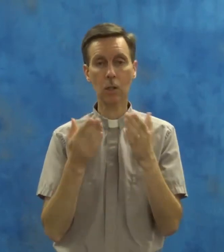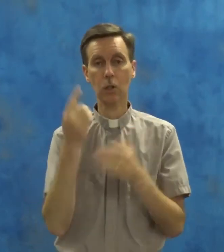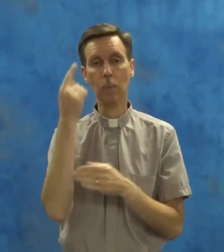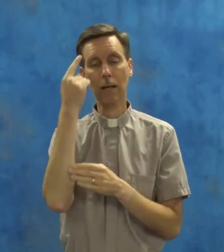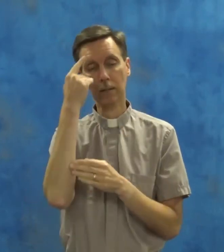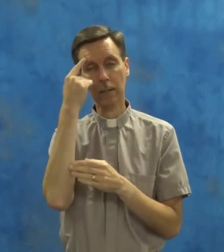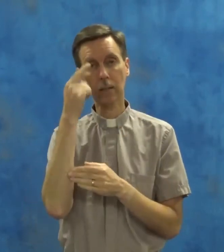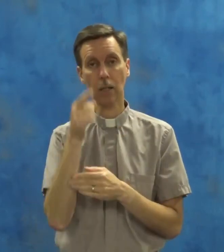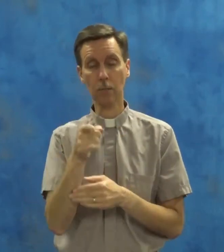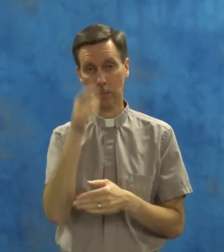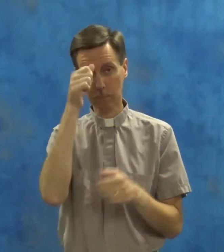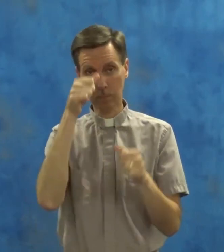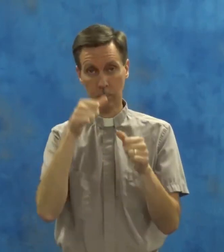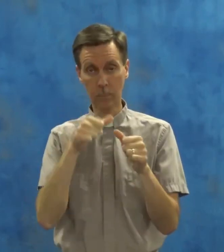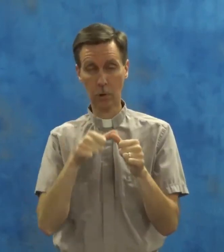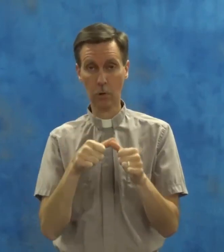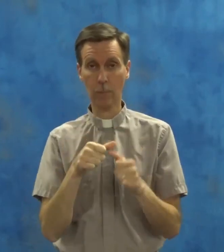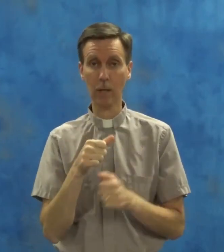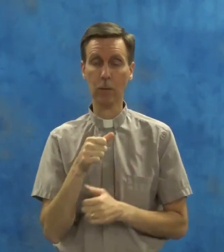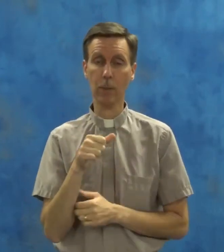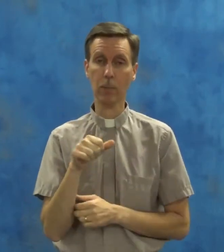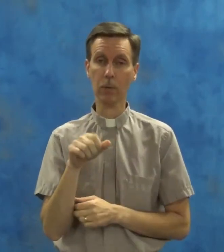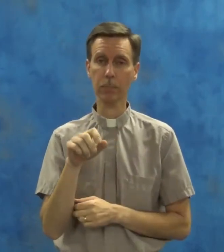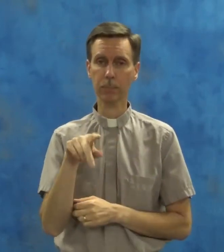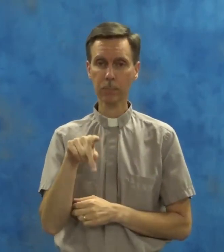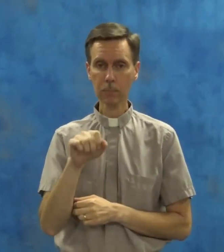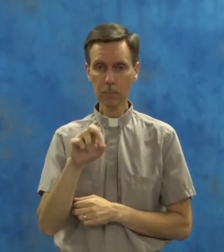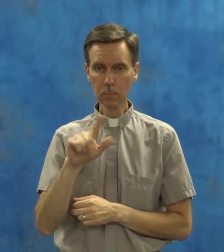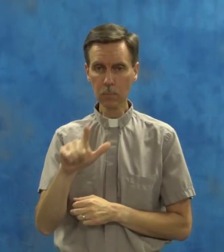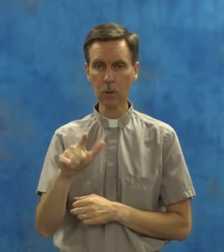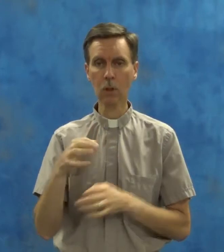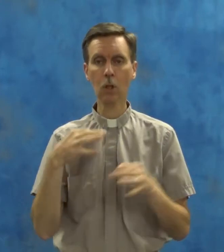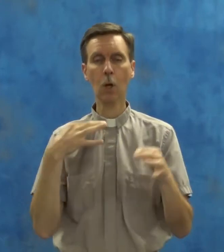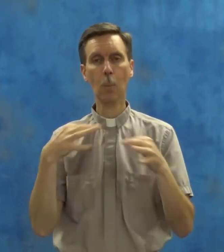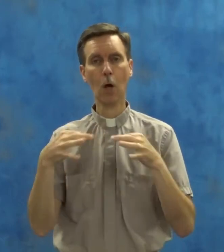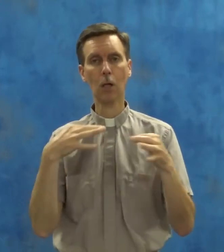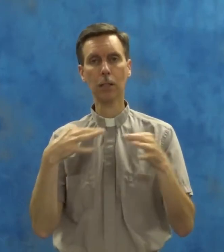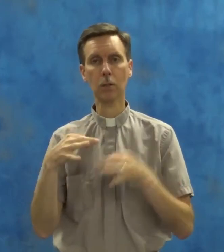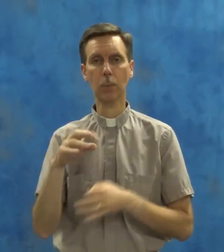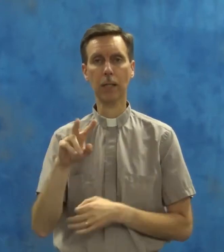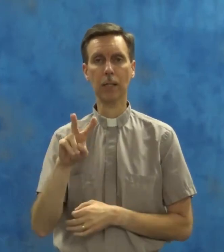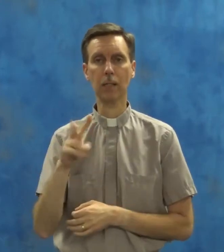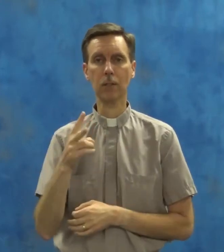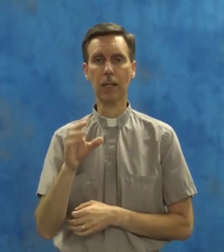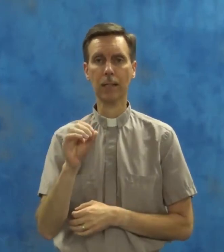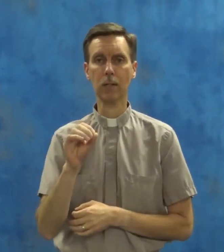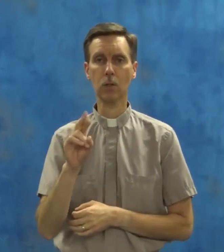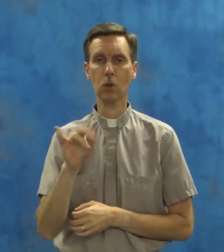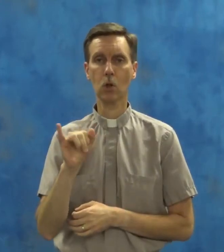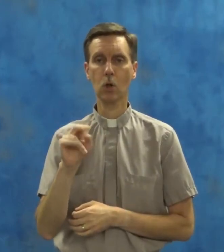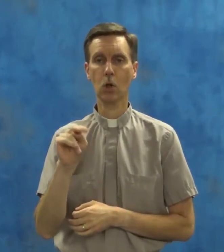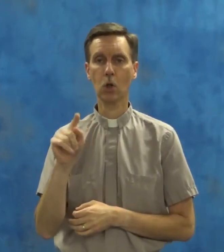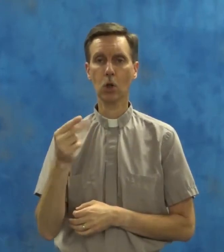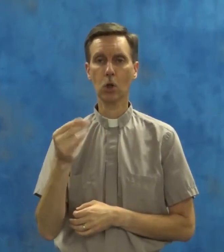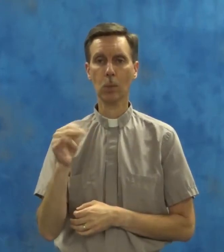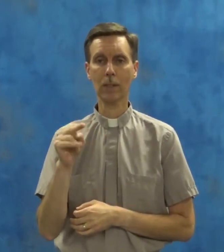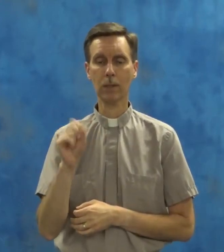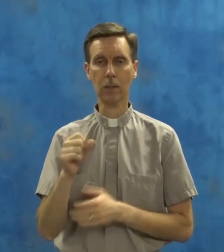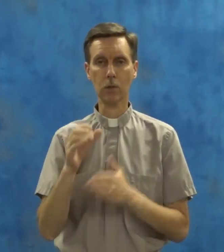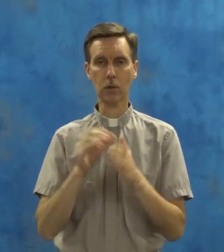You might think of, or you might remember, Paul explained in 2 Corinthians